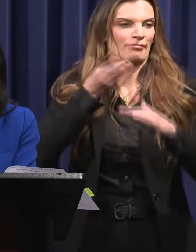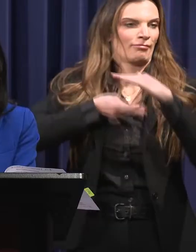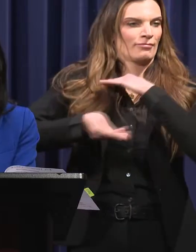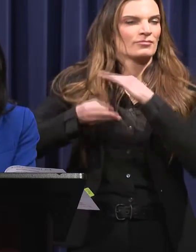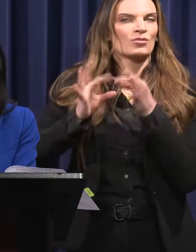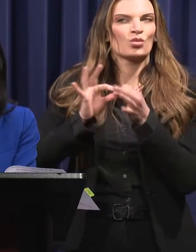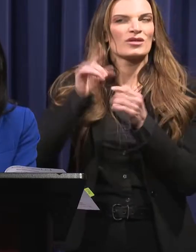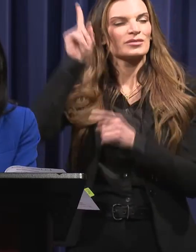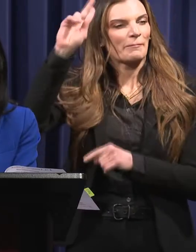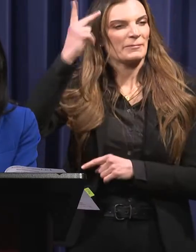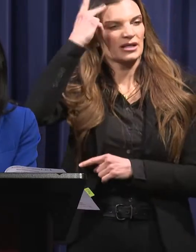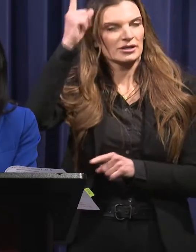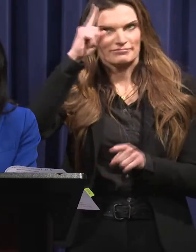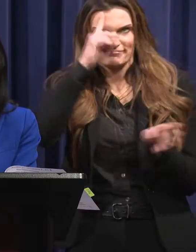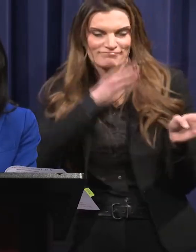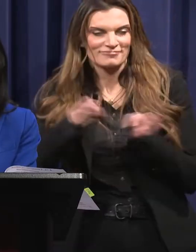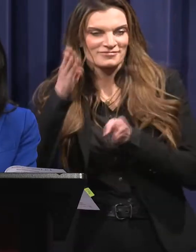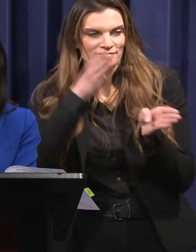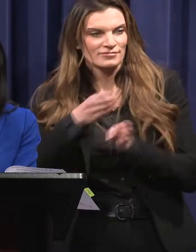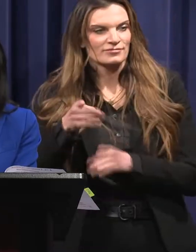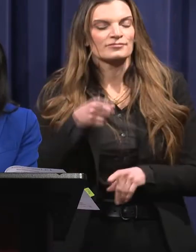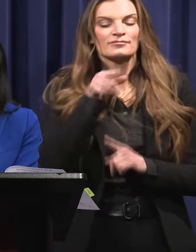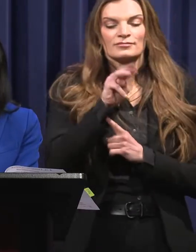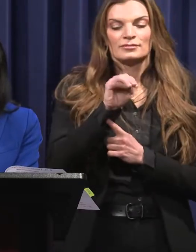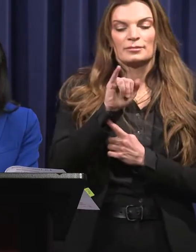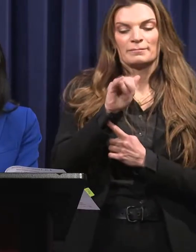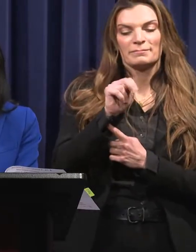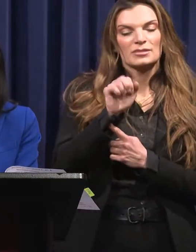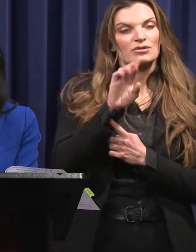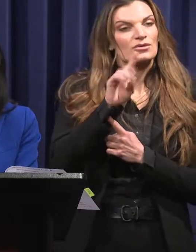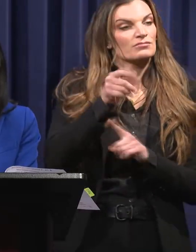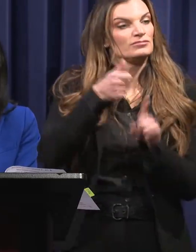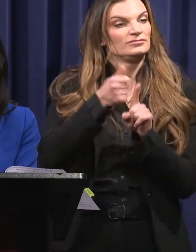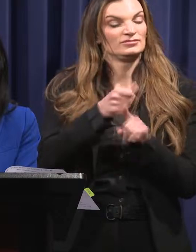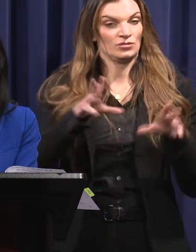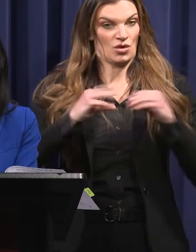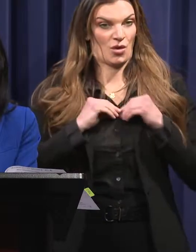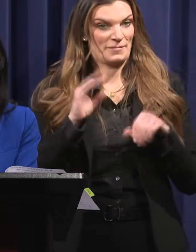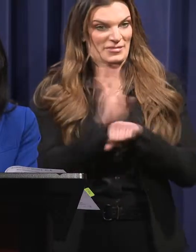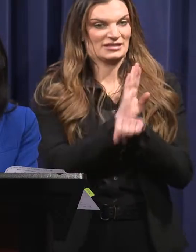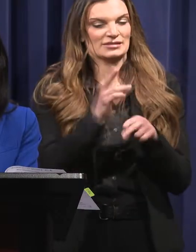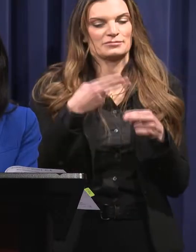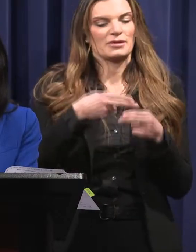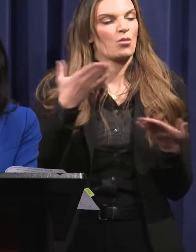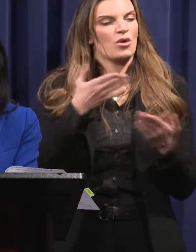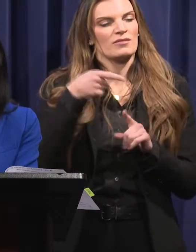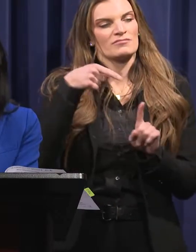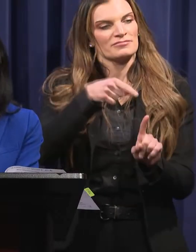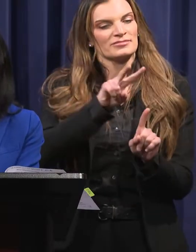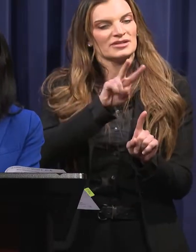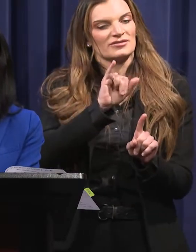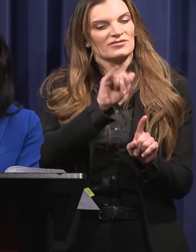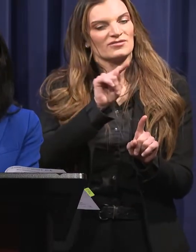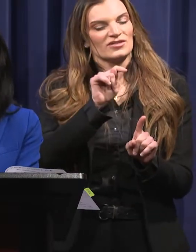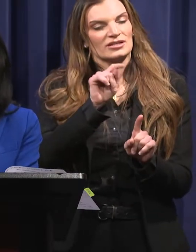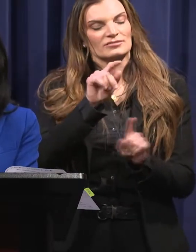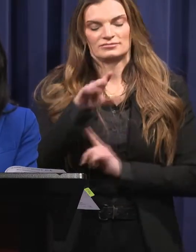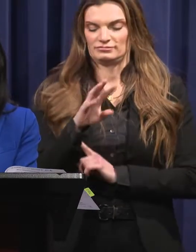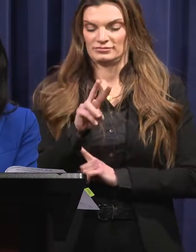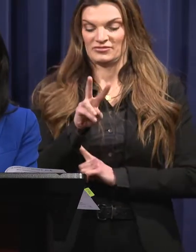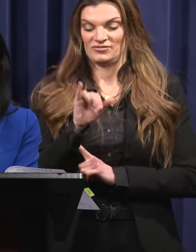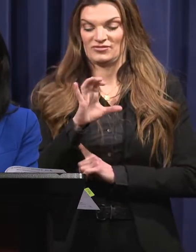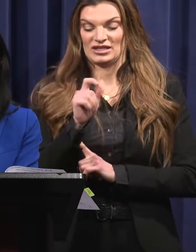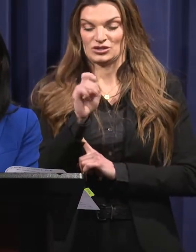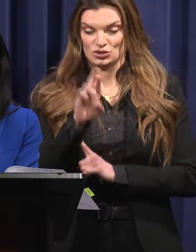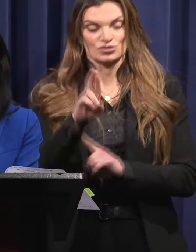Menards concurrently owned and operated a political consulting firm named Victor Strategies while serving as state